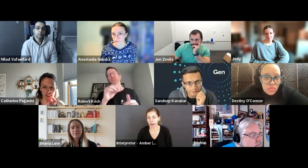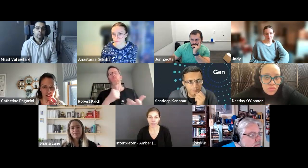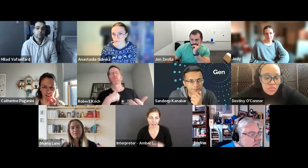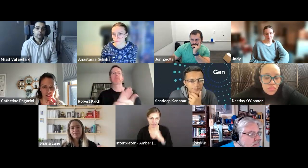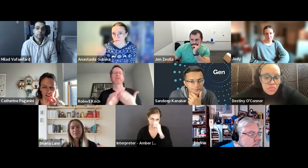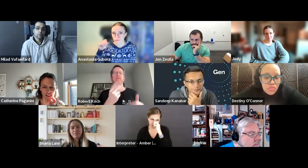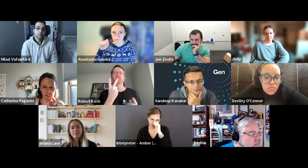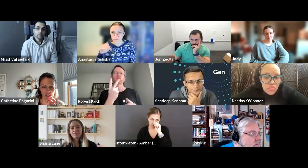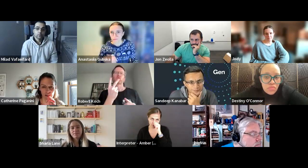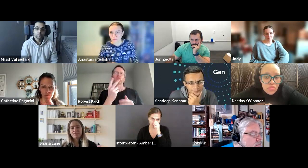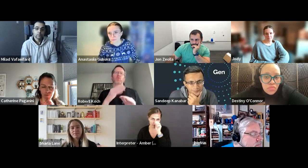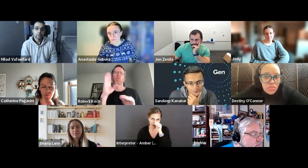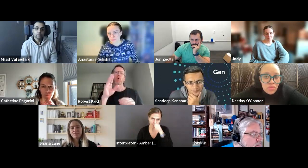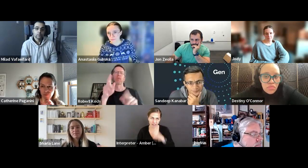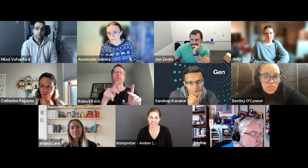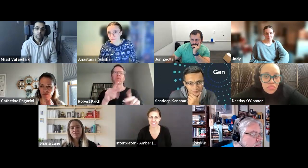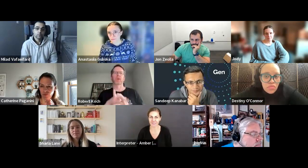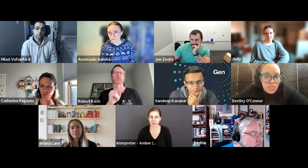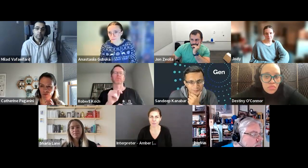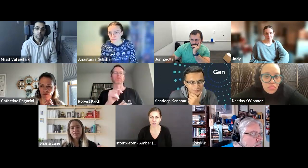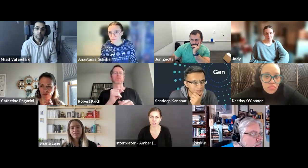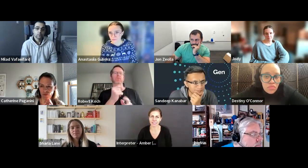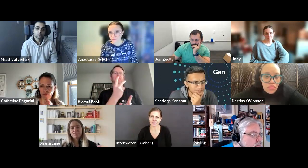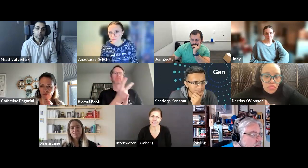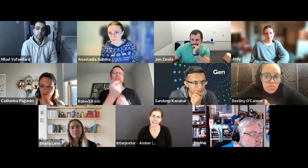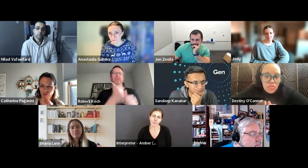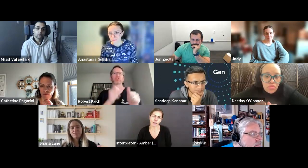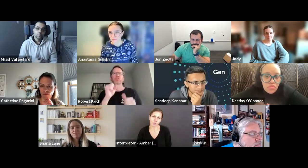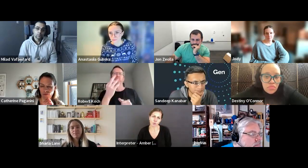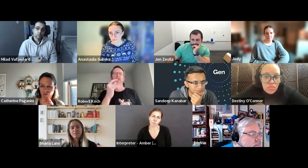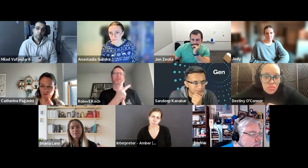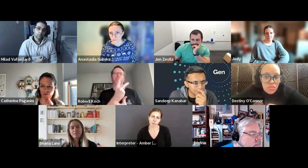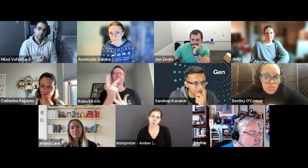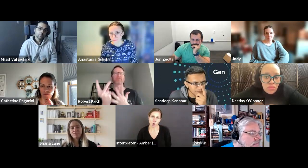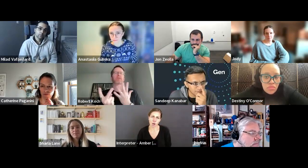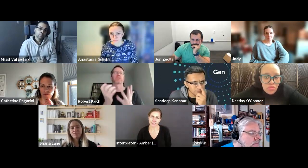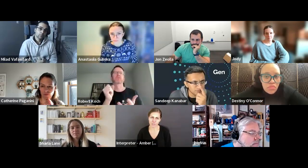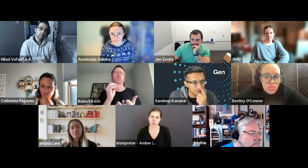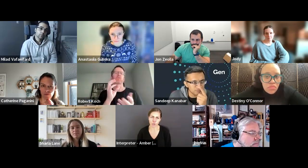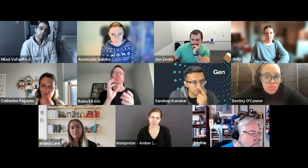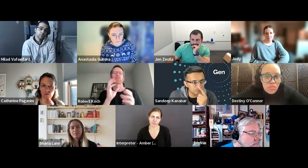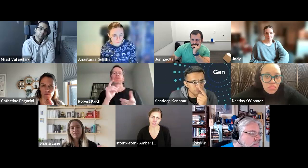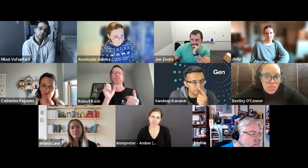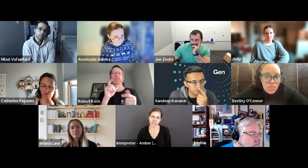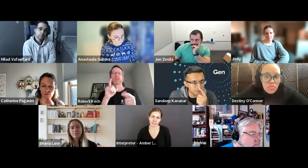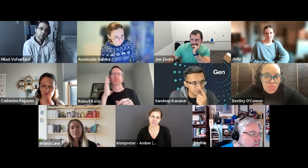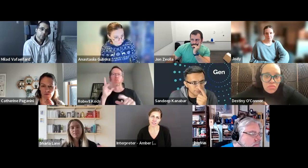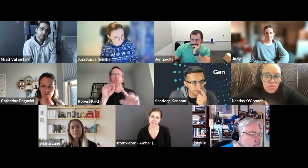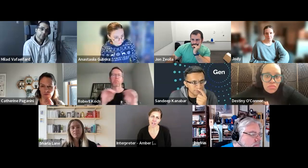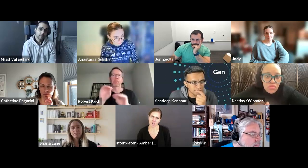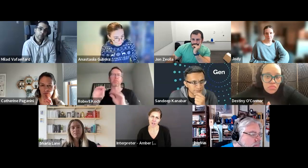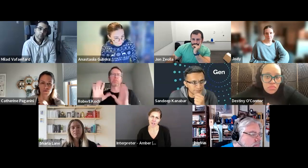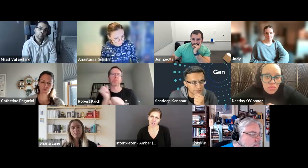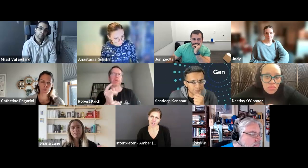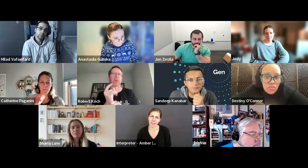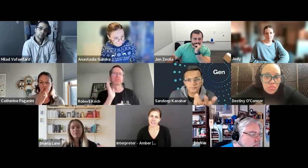an hour and a half, like you said, rotate around. I think that would be good. And if we have two or more people on each shift,